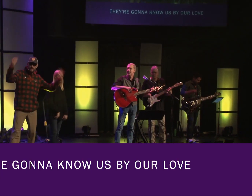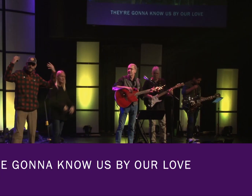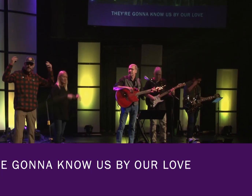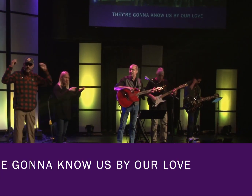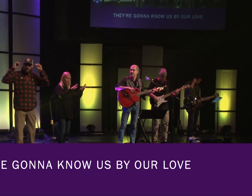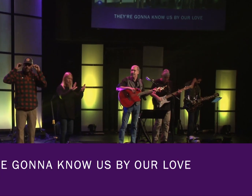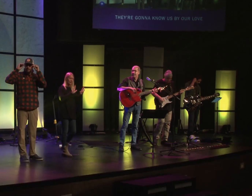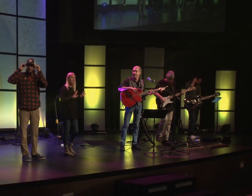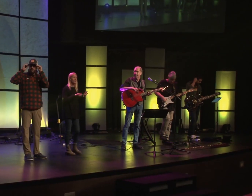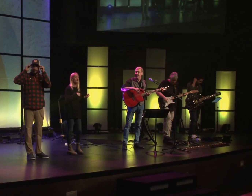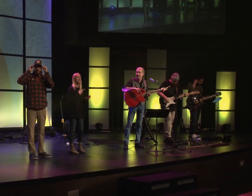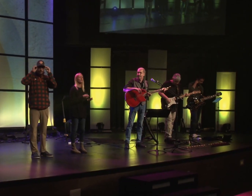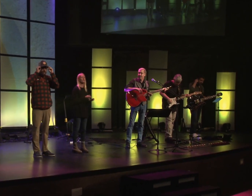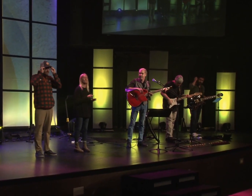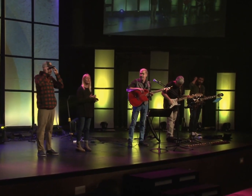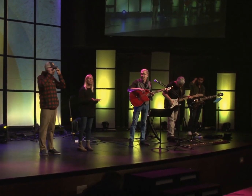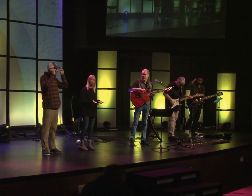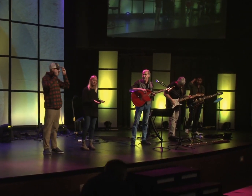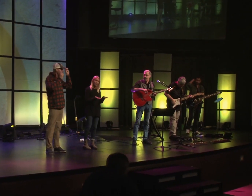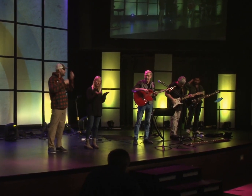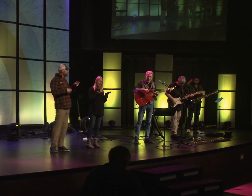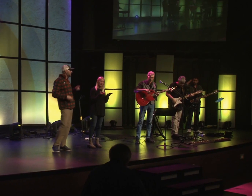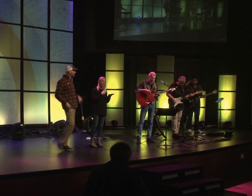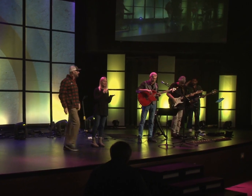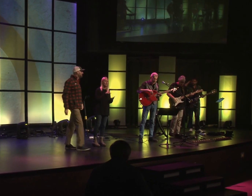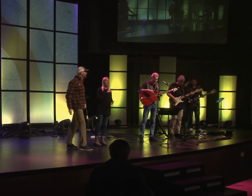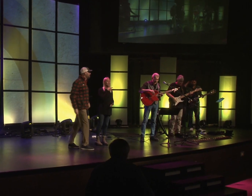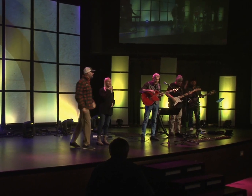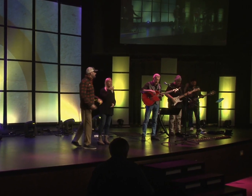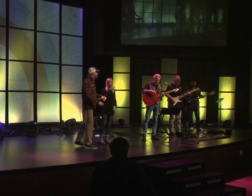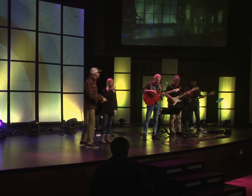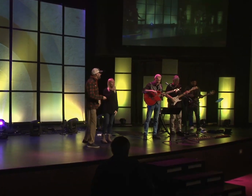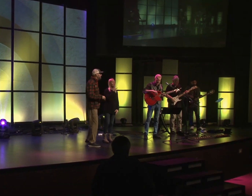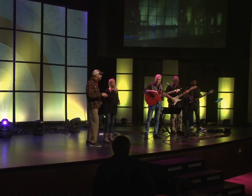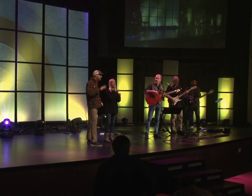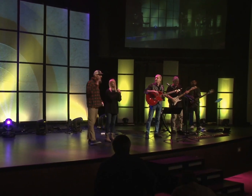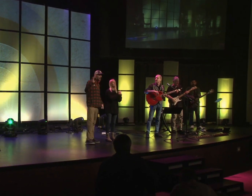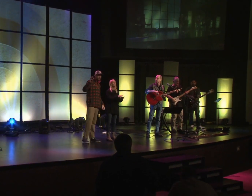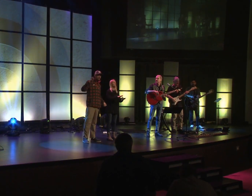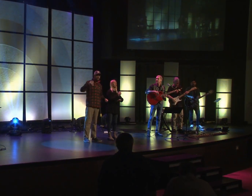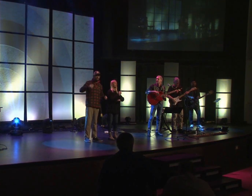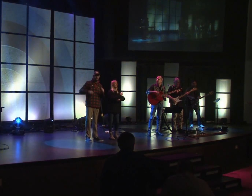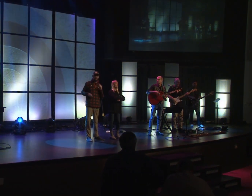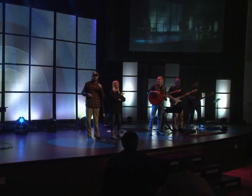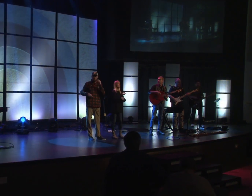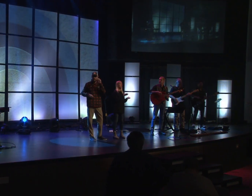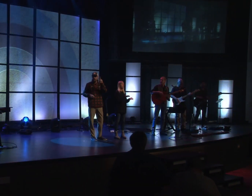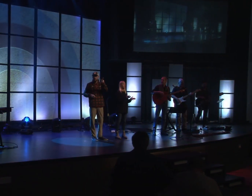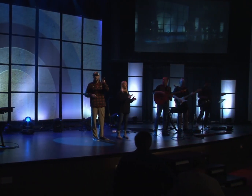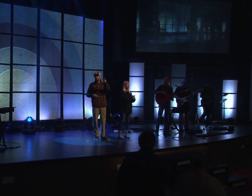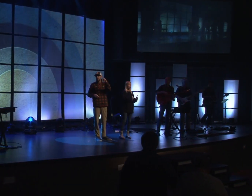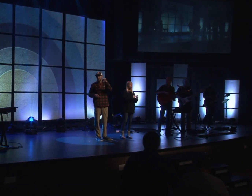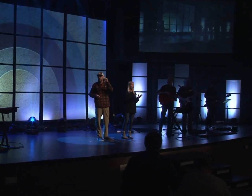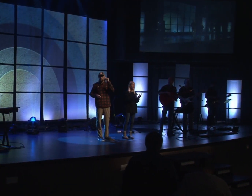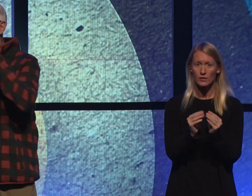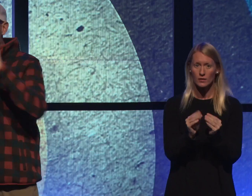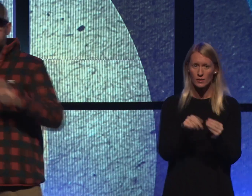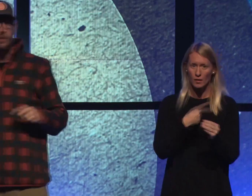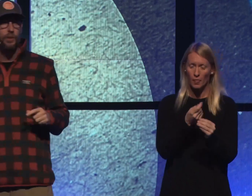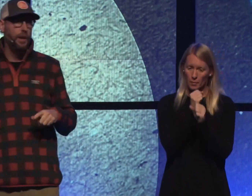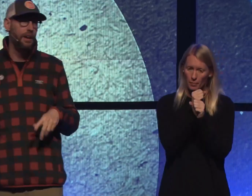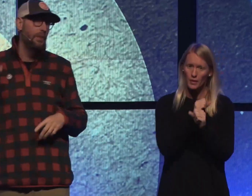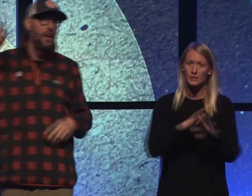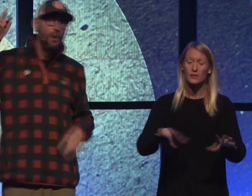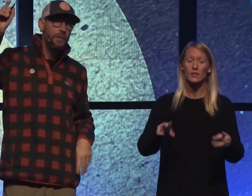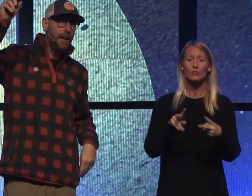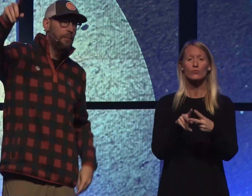Go ahead and have a stand with me, would you, for just a moment. We're going to get you out of here. We've got our blessing for the day. We finish all of our services with a blessing. Two little things I want to make